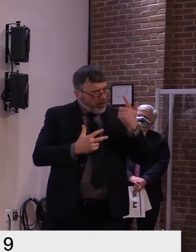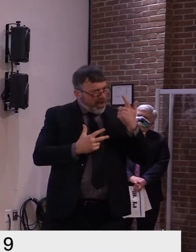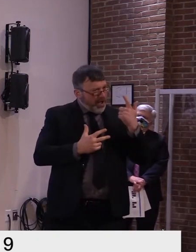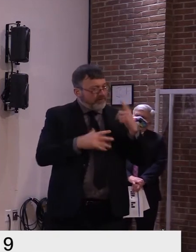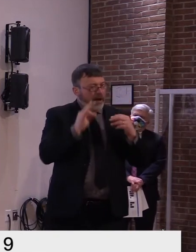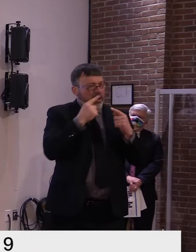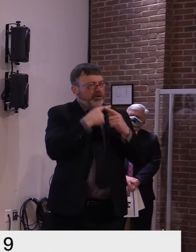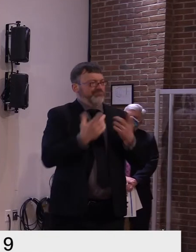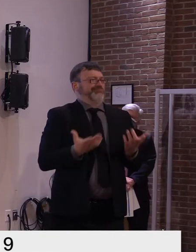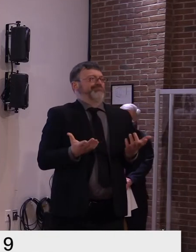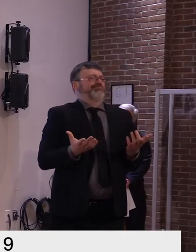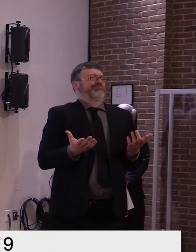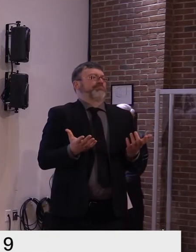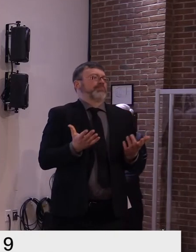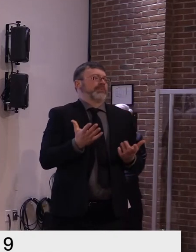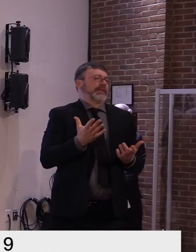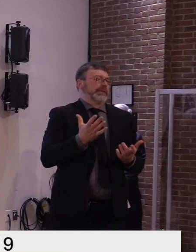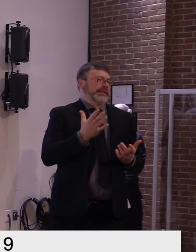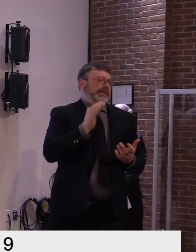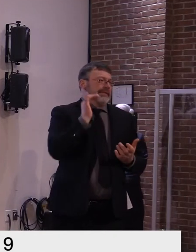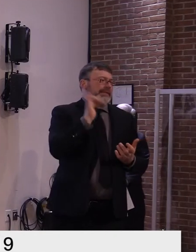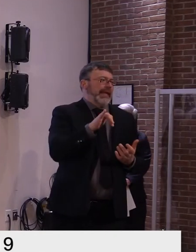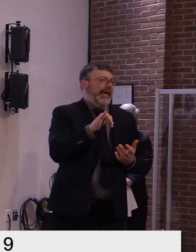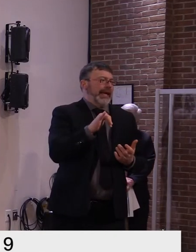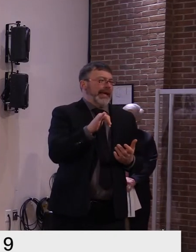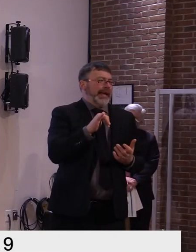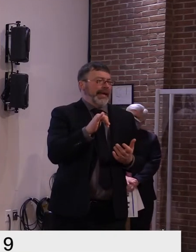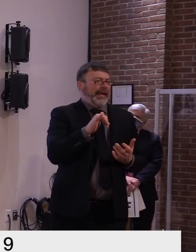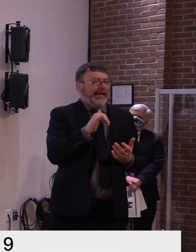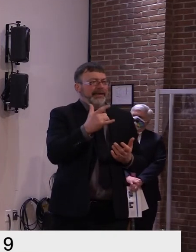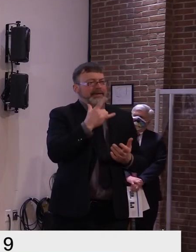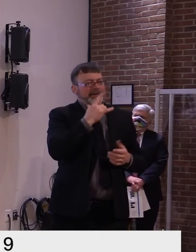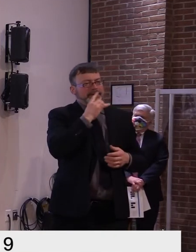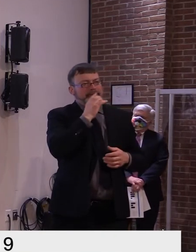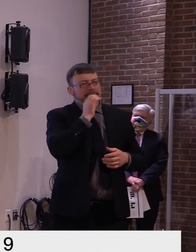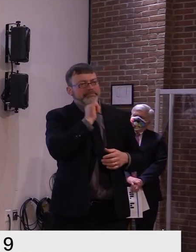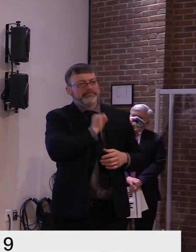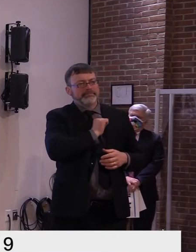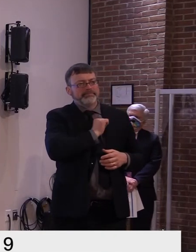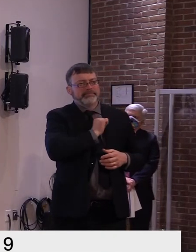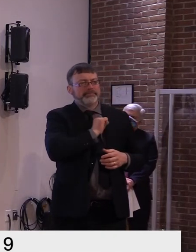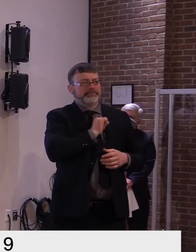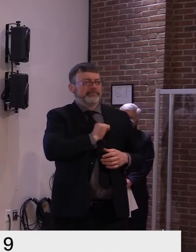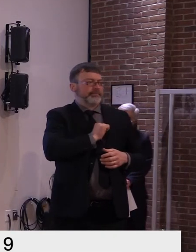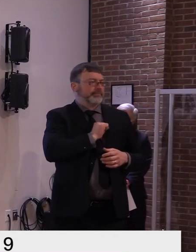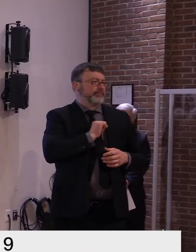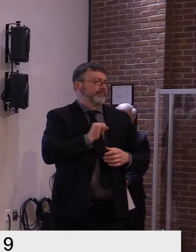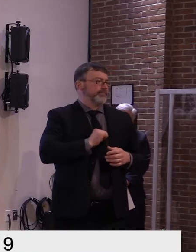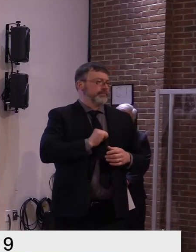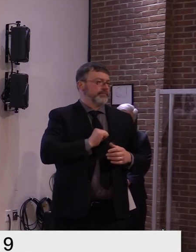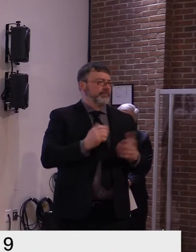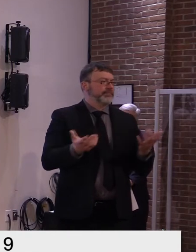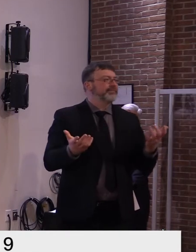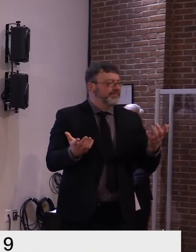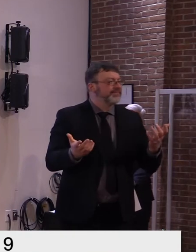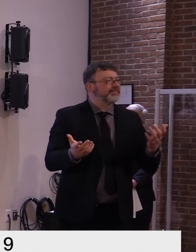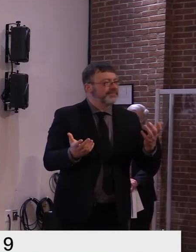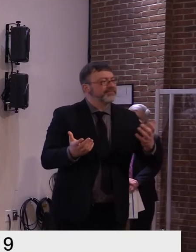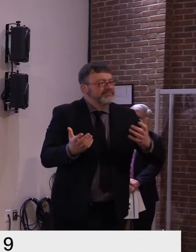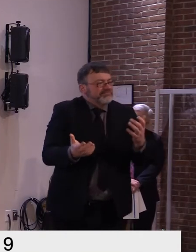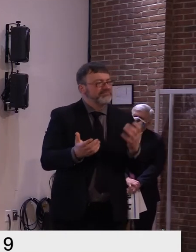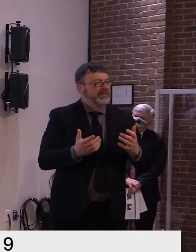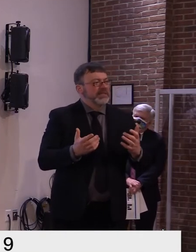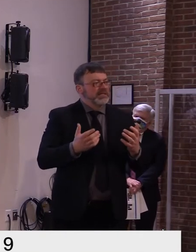occurred within the standard 15-minute waiting period, and they occurred in people with a history